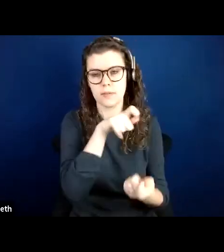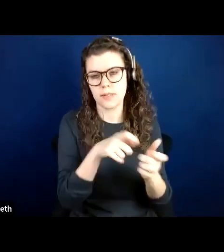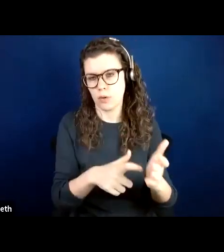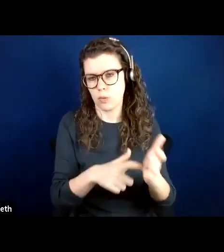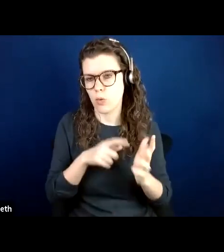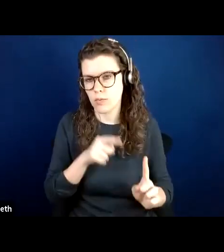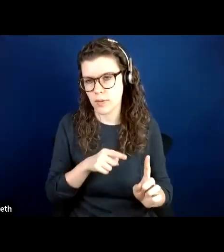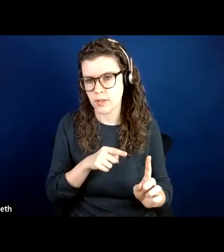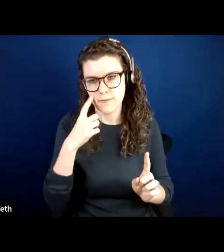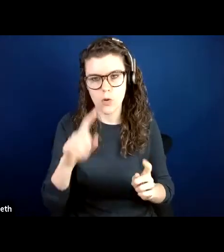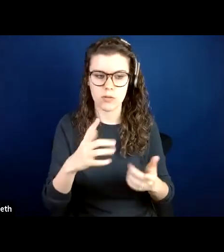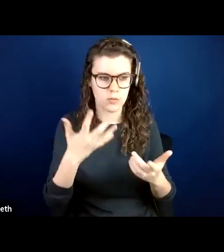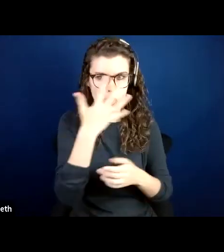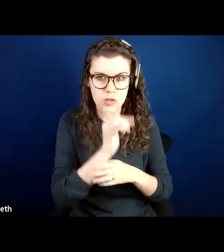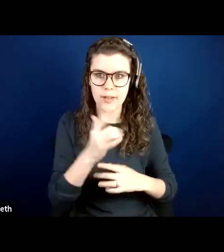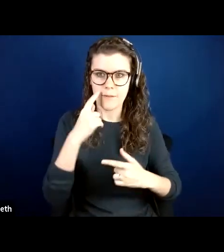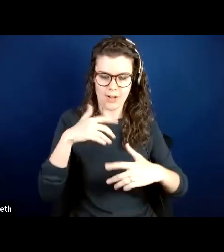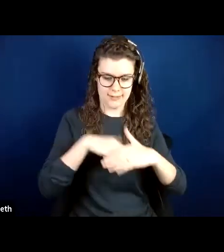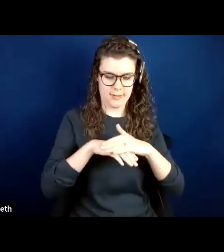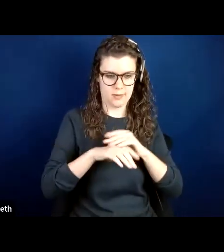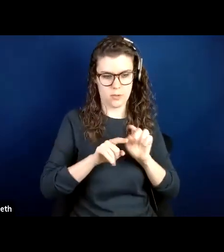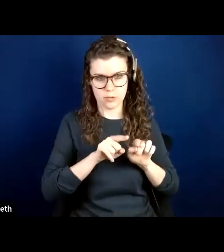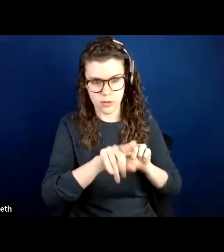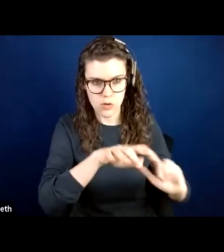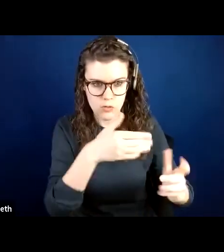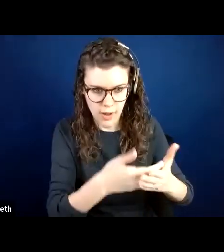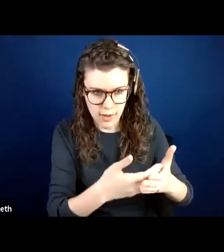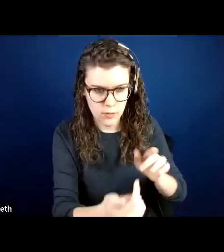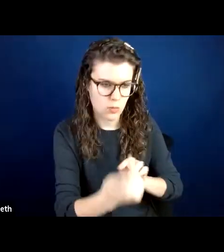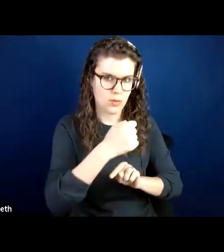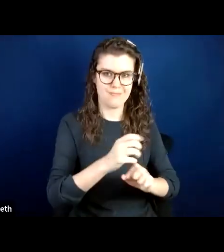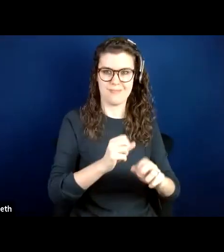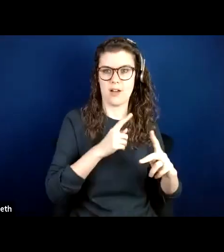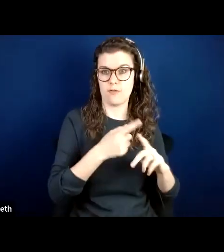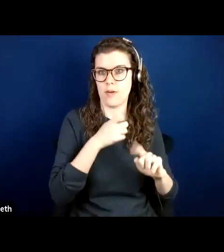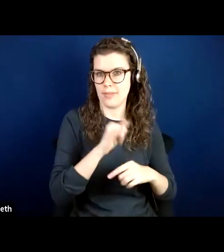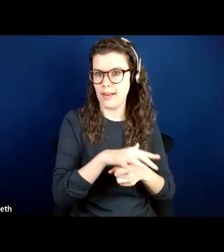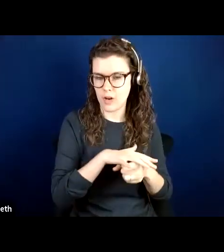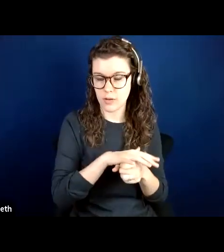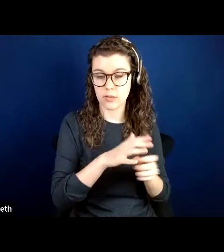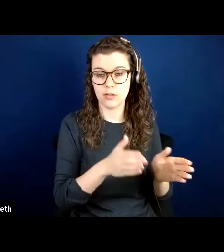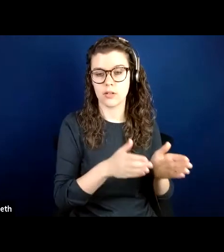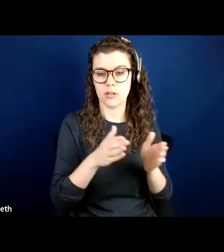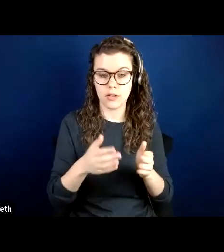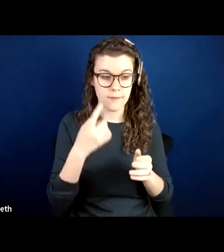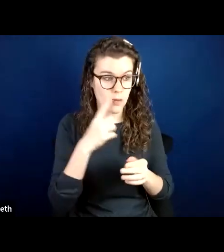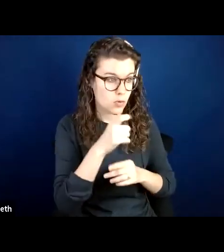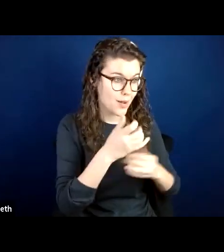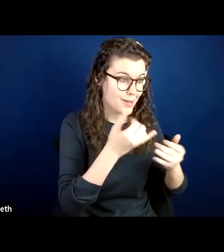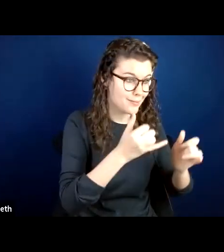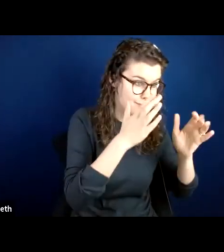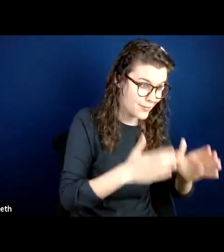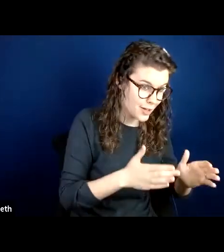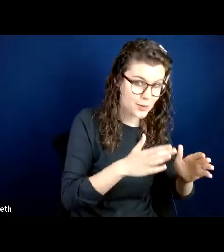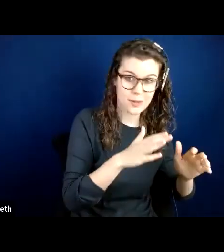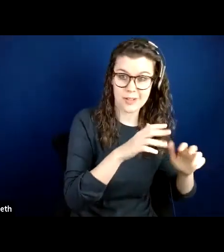for an accessible route to and from the area, and also accessible routes to player and spectator seating,